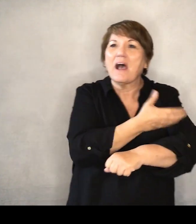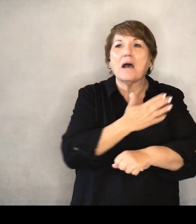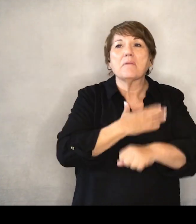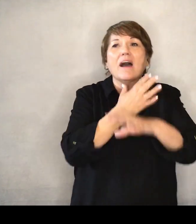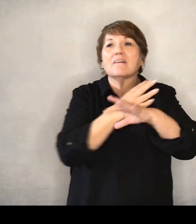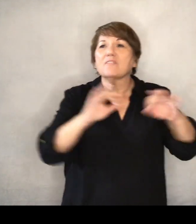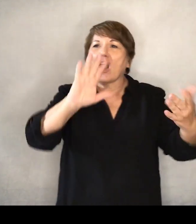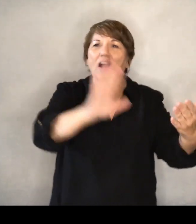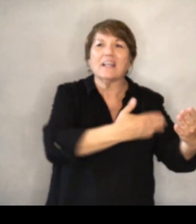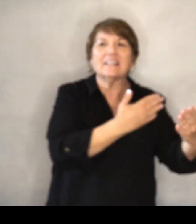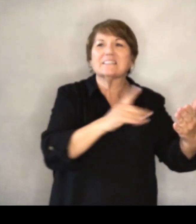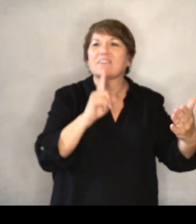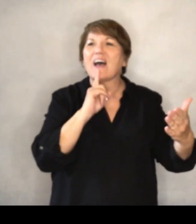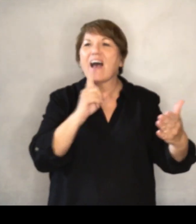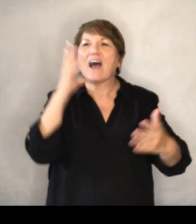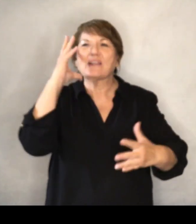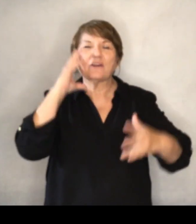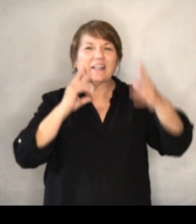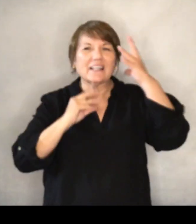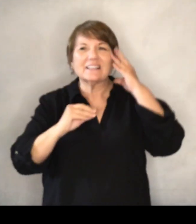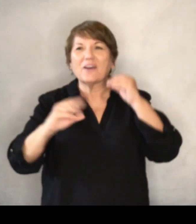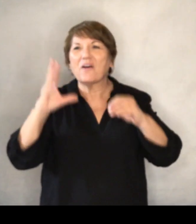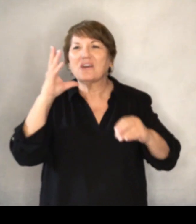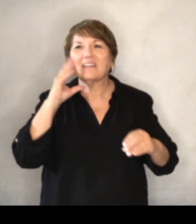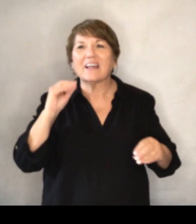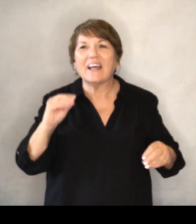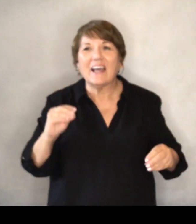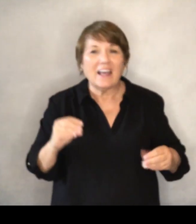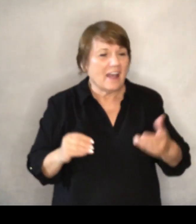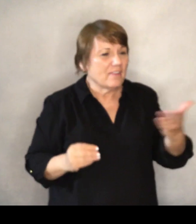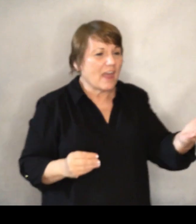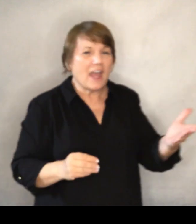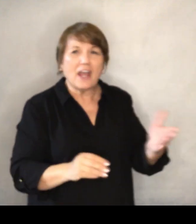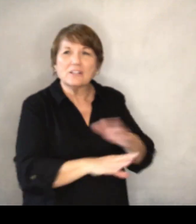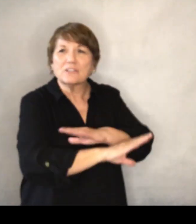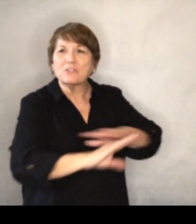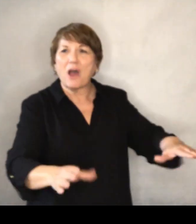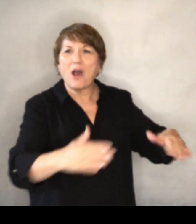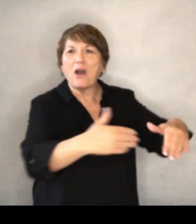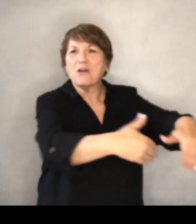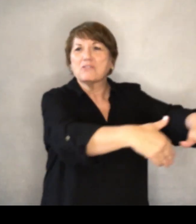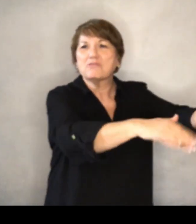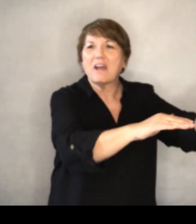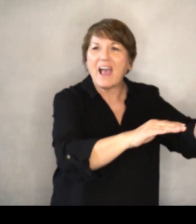my freedom song is found. There ain't no